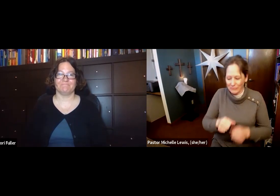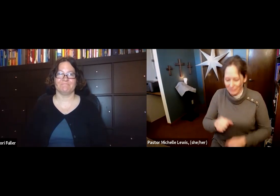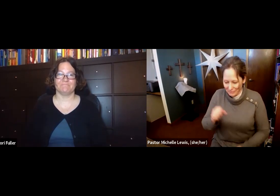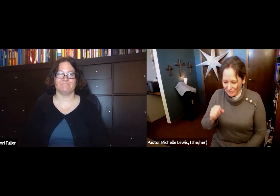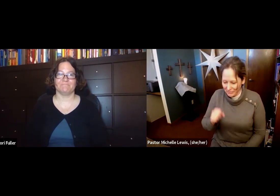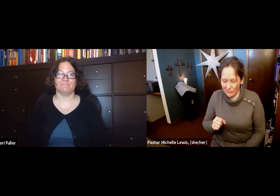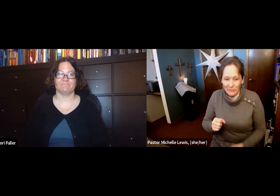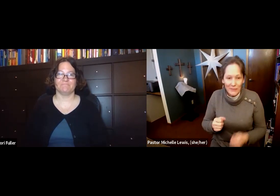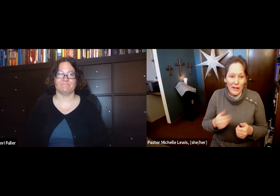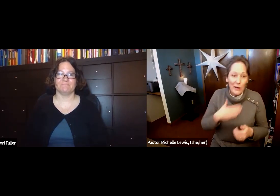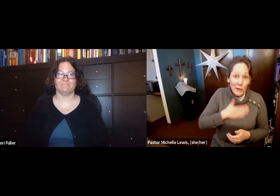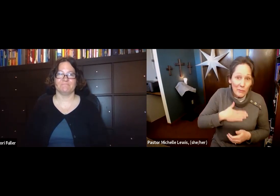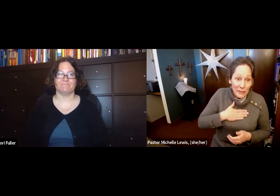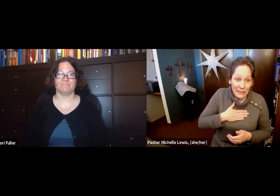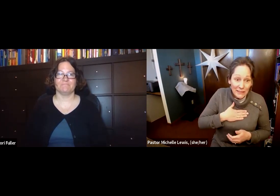off to them.